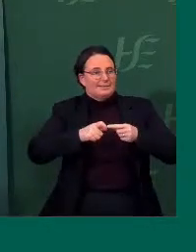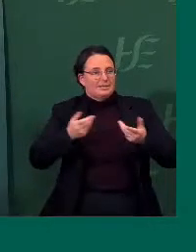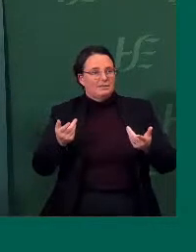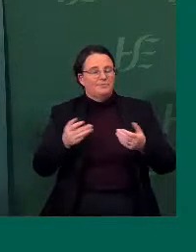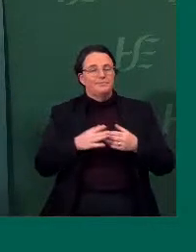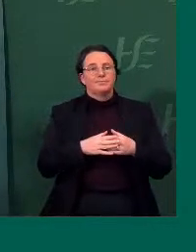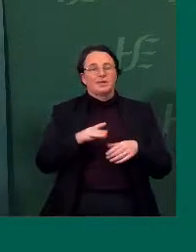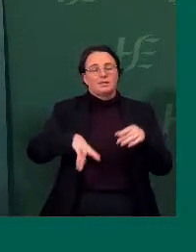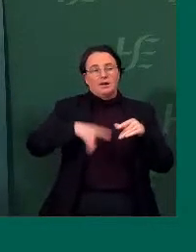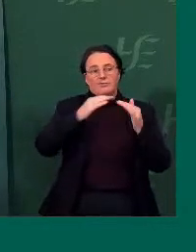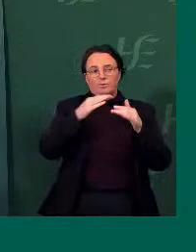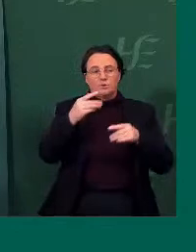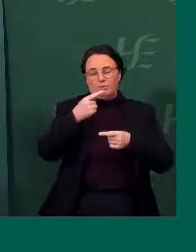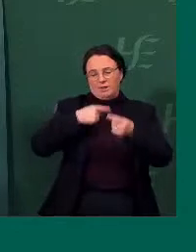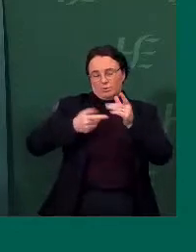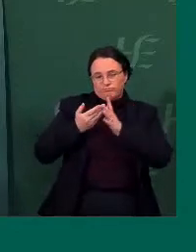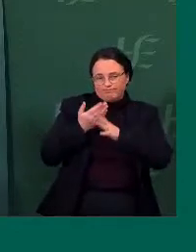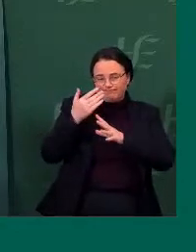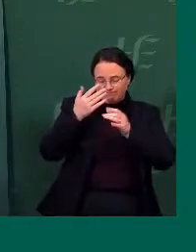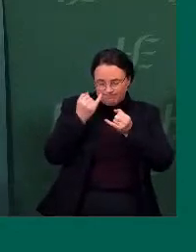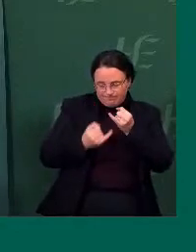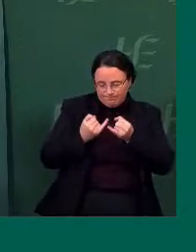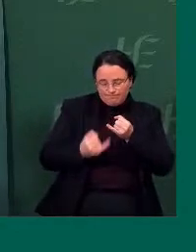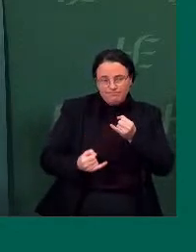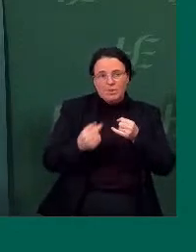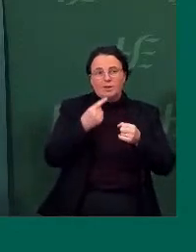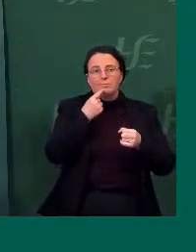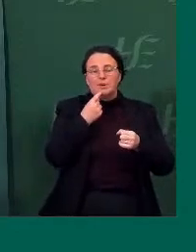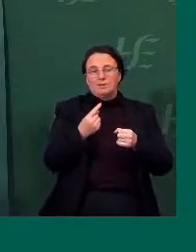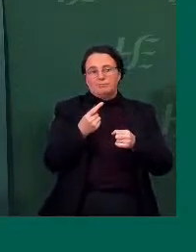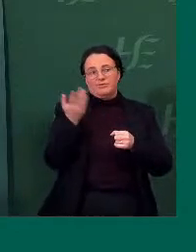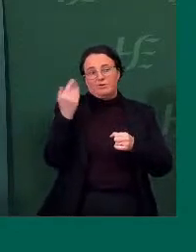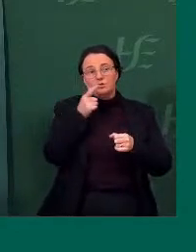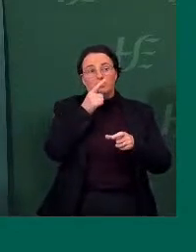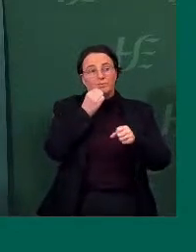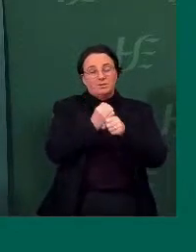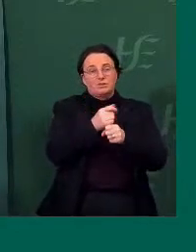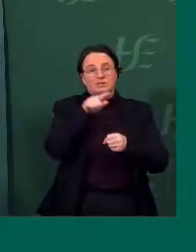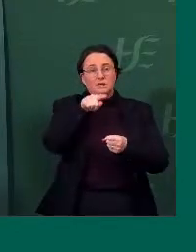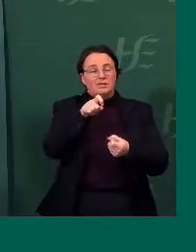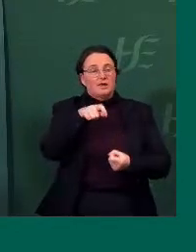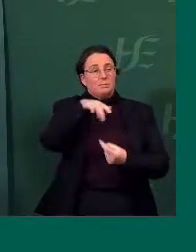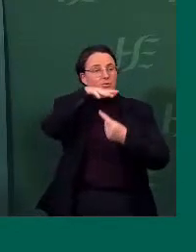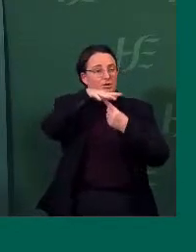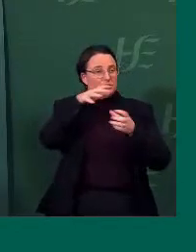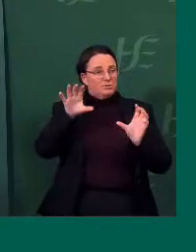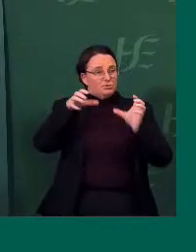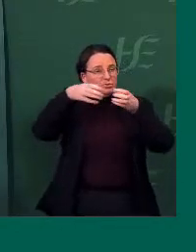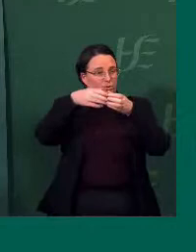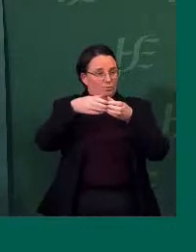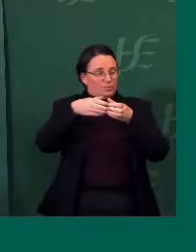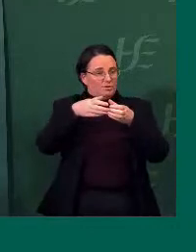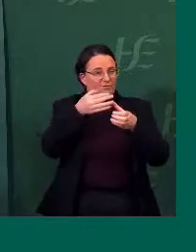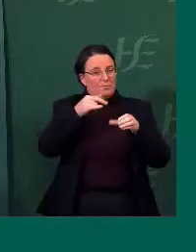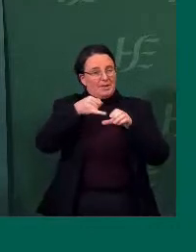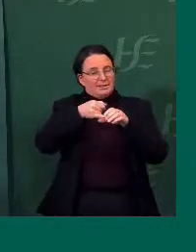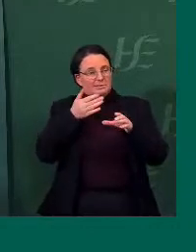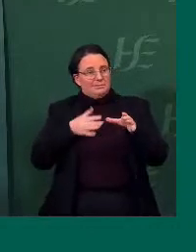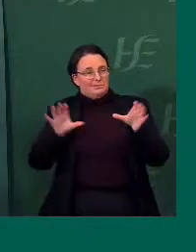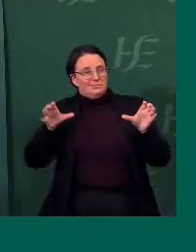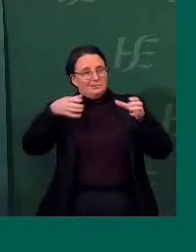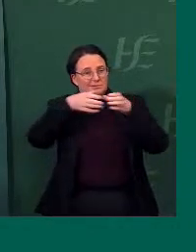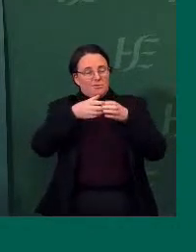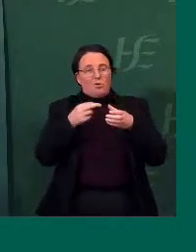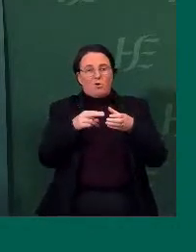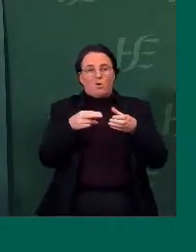I'm not going to go back through all of this in terms of the numbers. I talked previously, the clinically prioritised groups, which are those coming through from a clinical side or